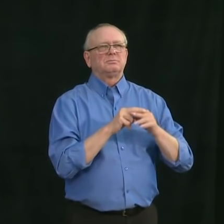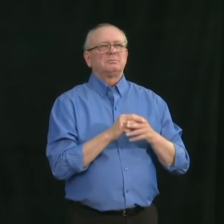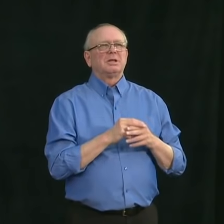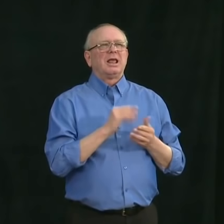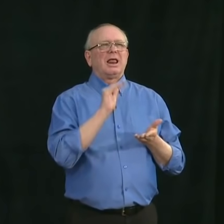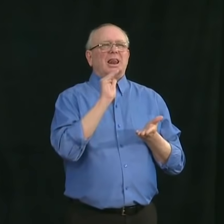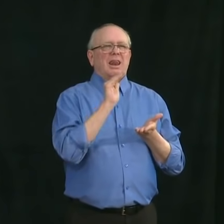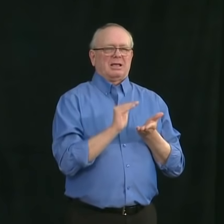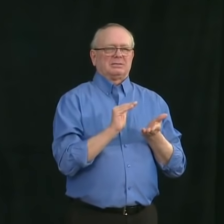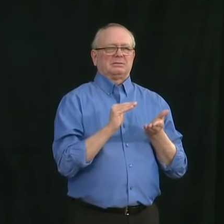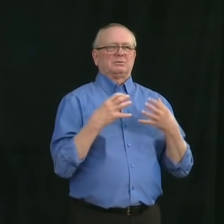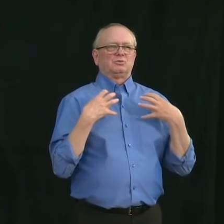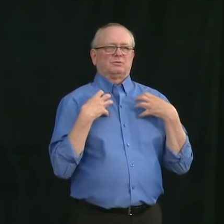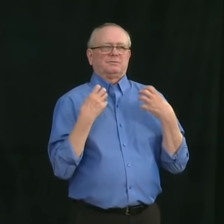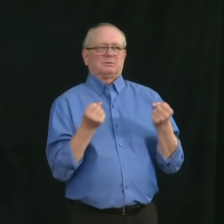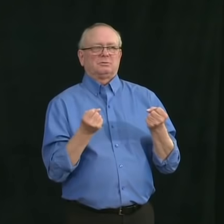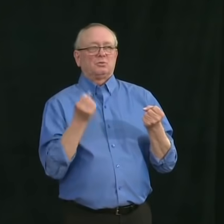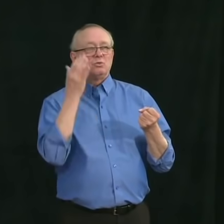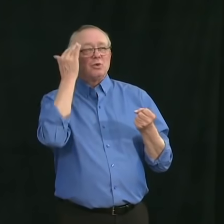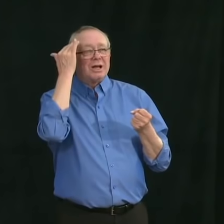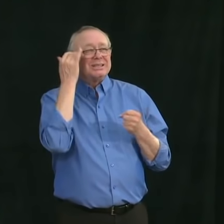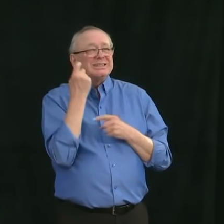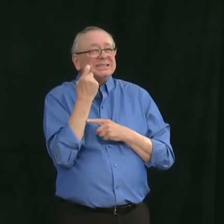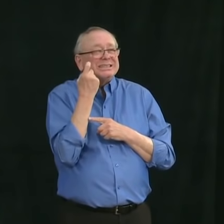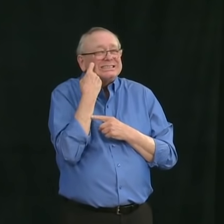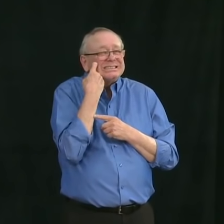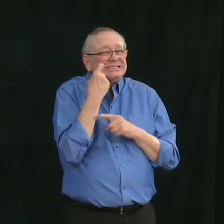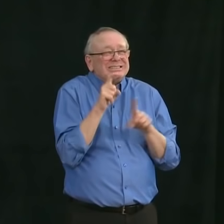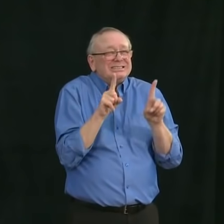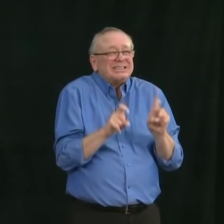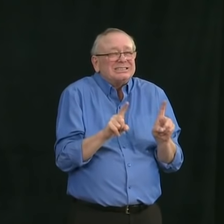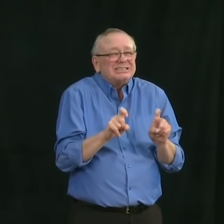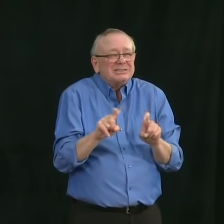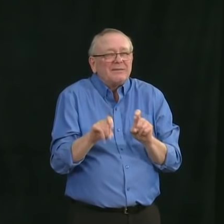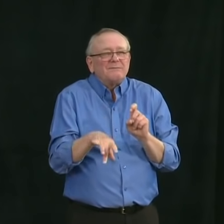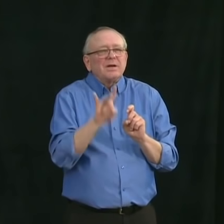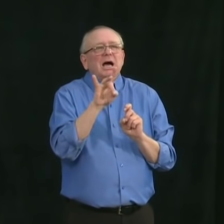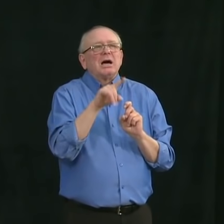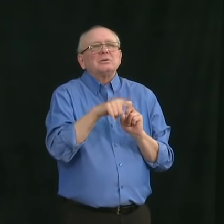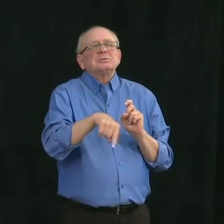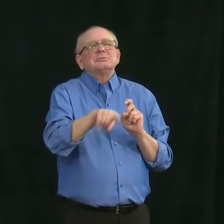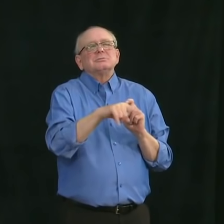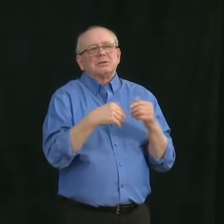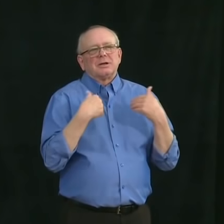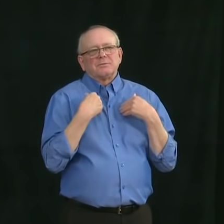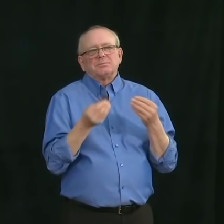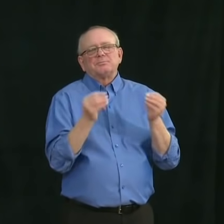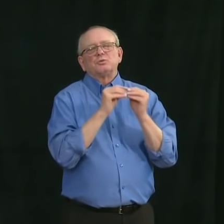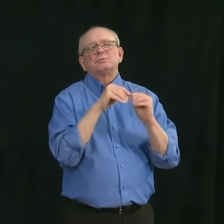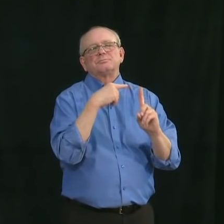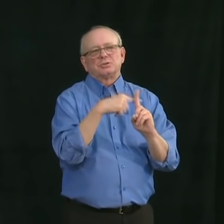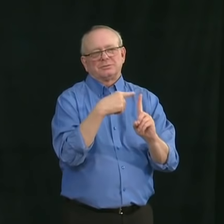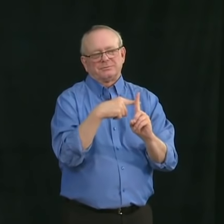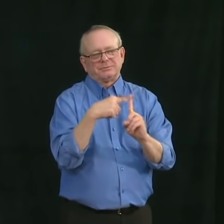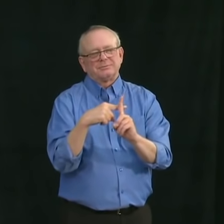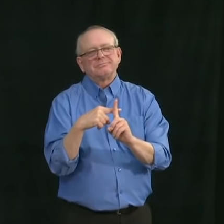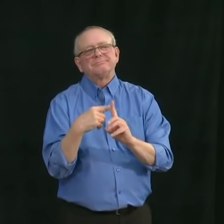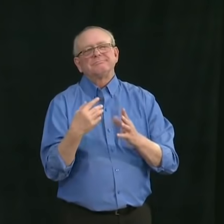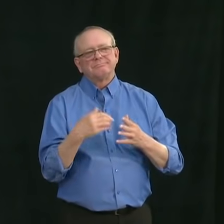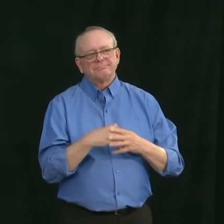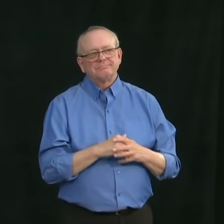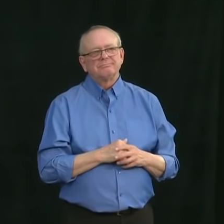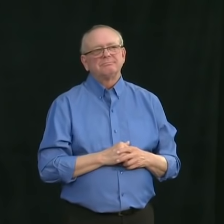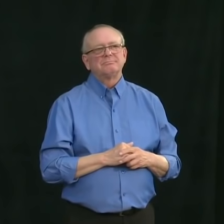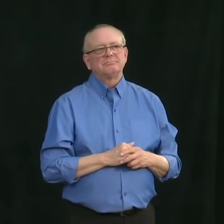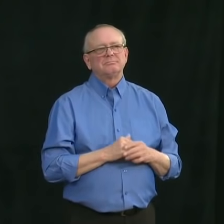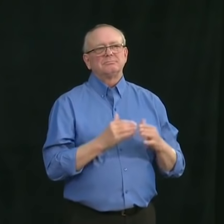of the timing of new diagnoses. Operator, could you please put through the next question? Next is Kevin Nimick with CTV.